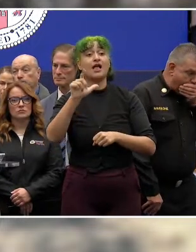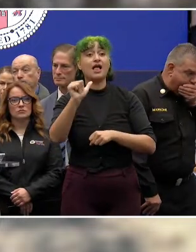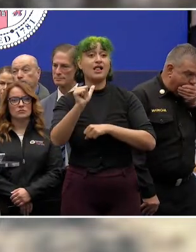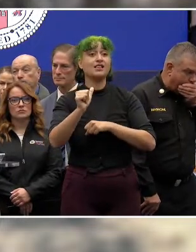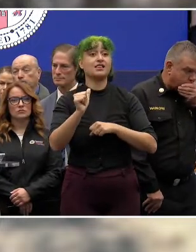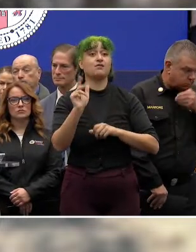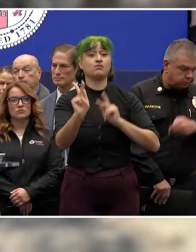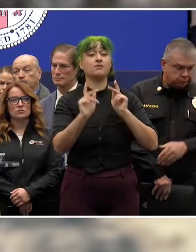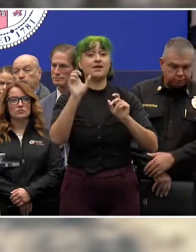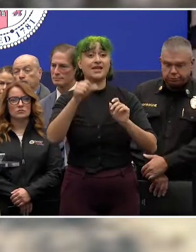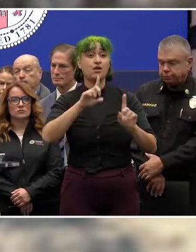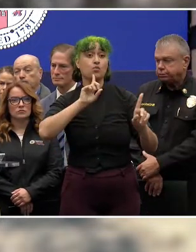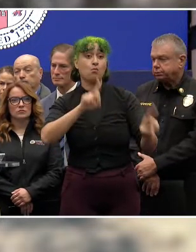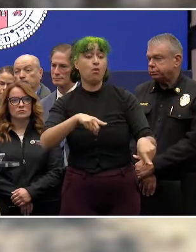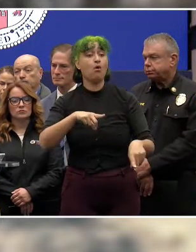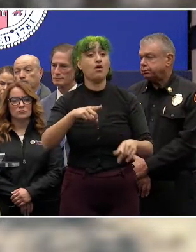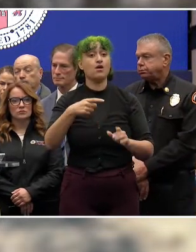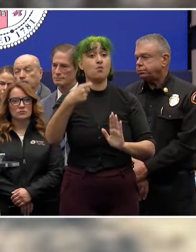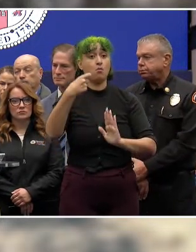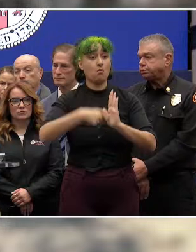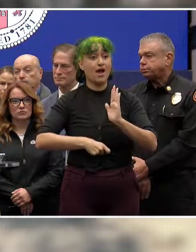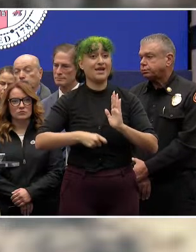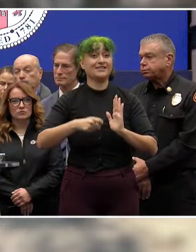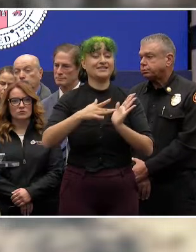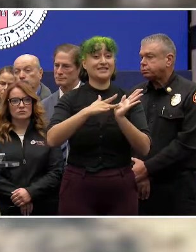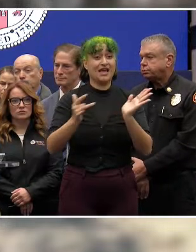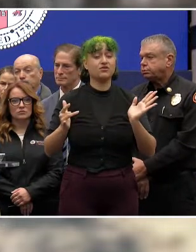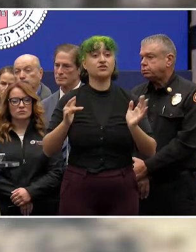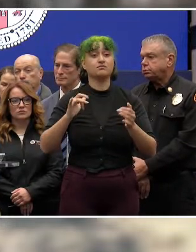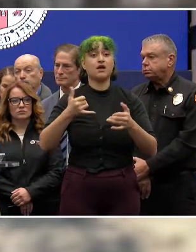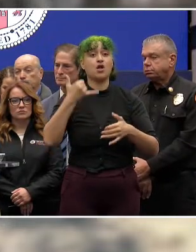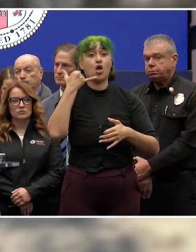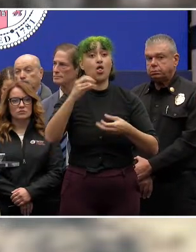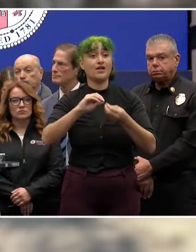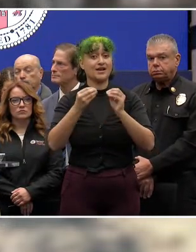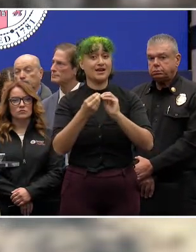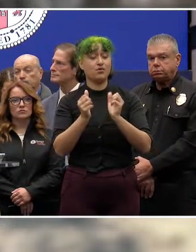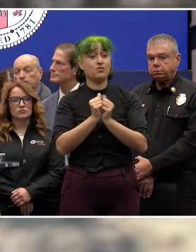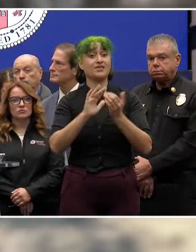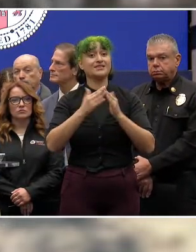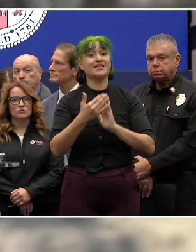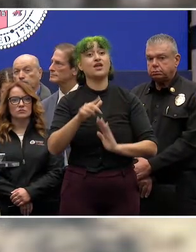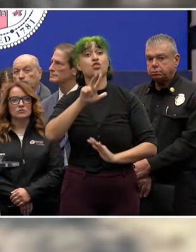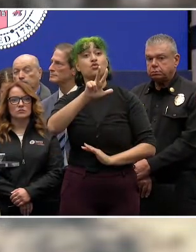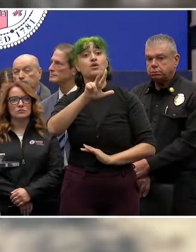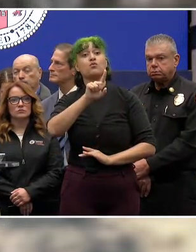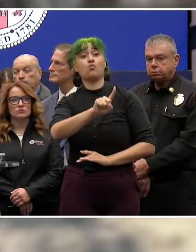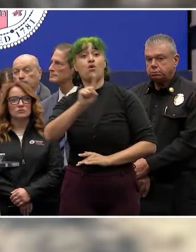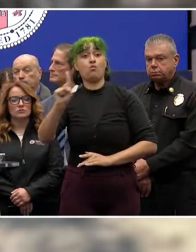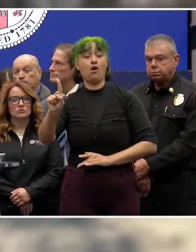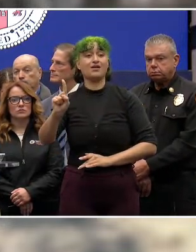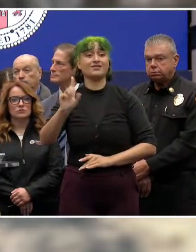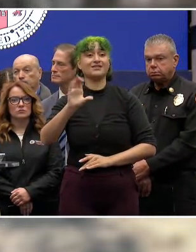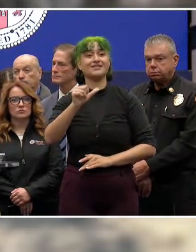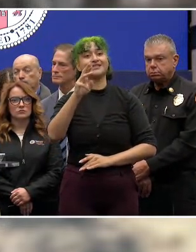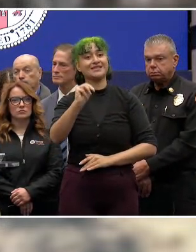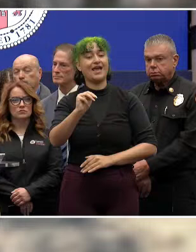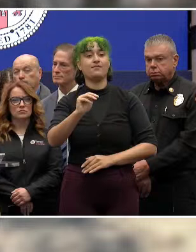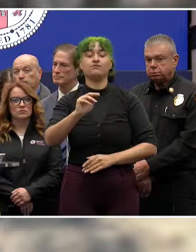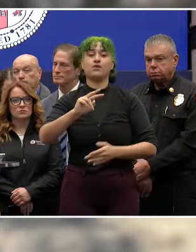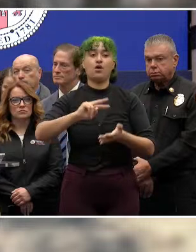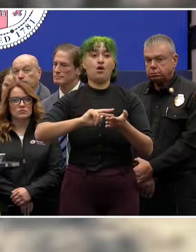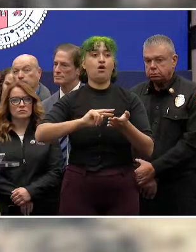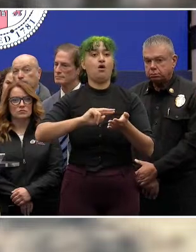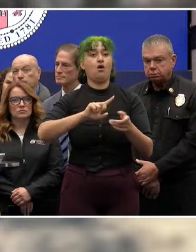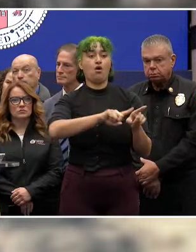can report price gouging by calling a number with the city, 311. Scams are also